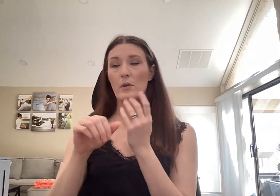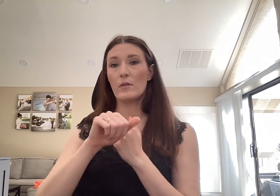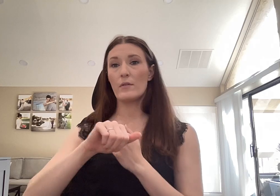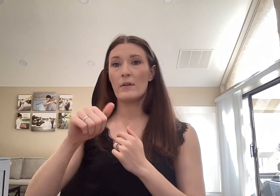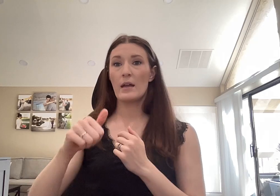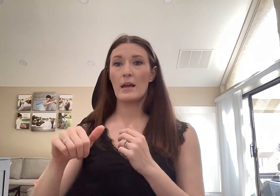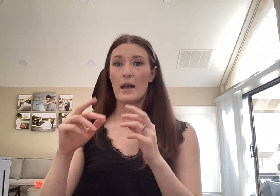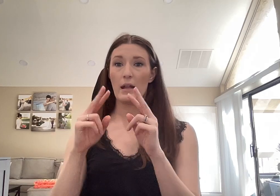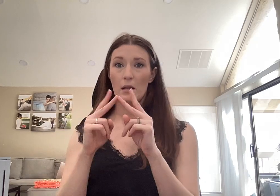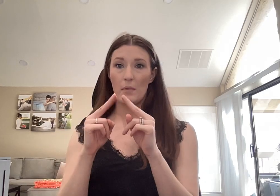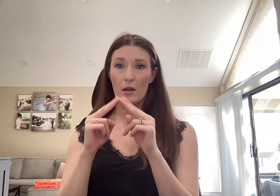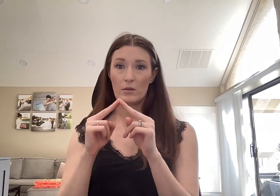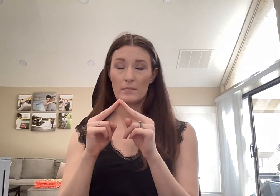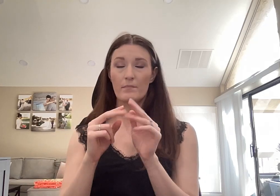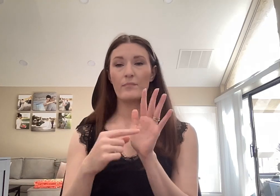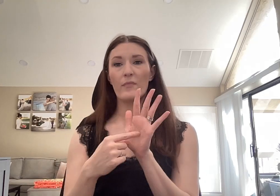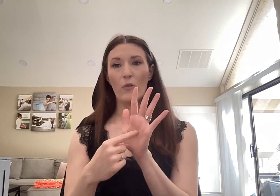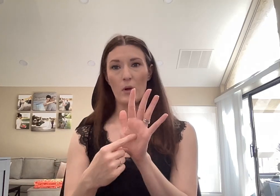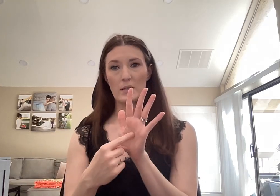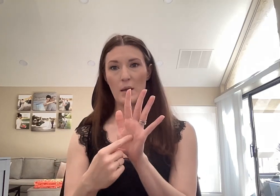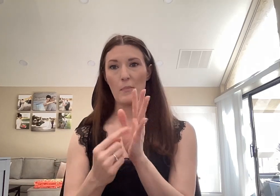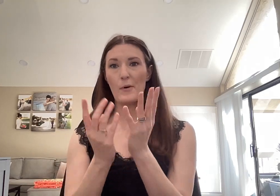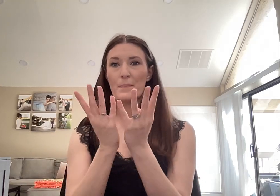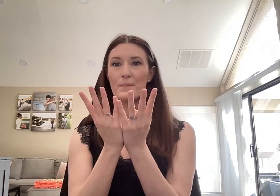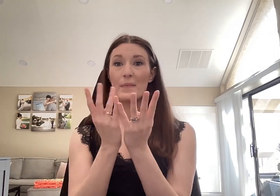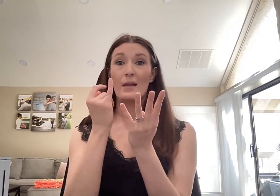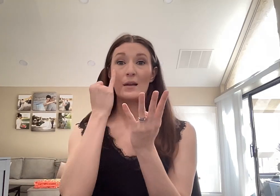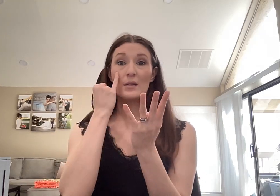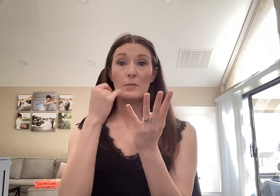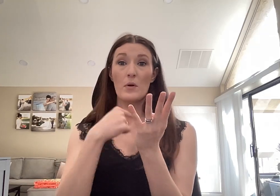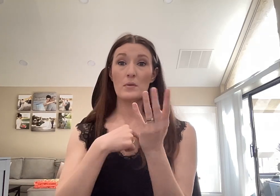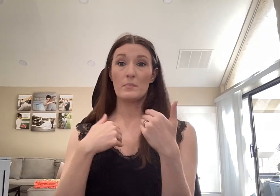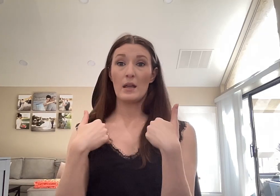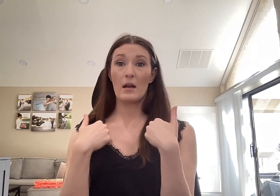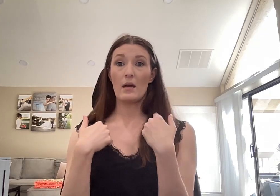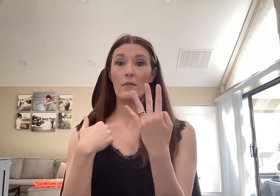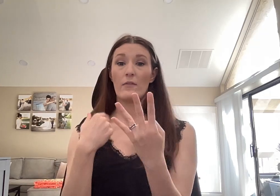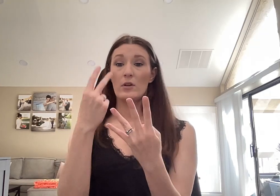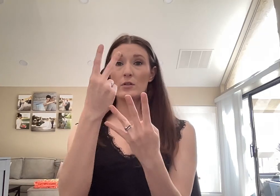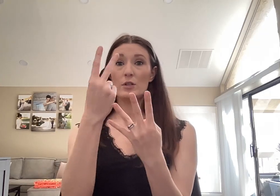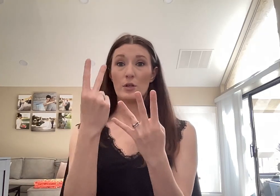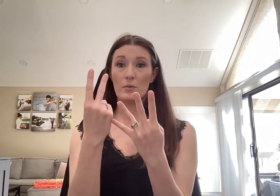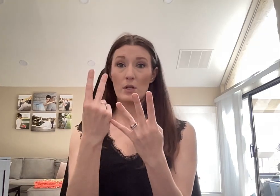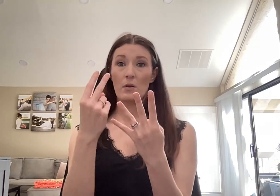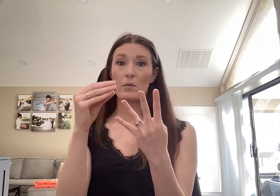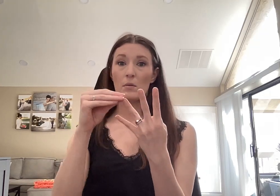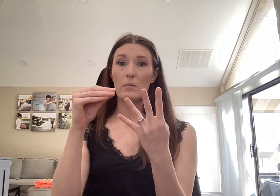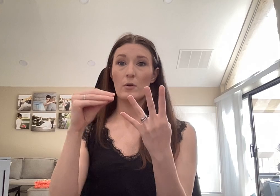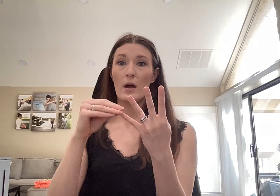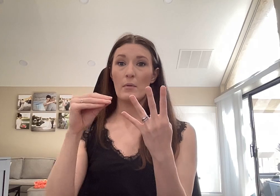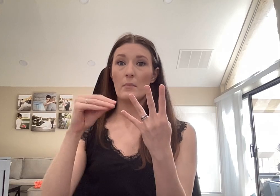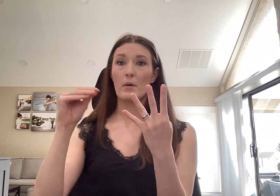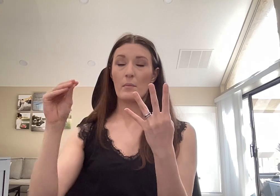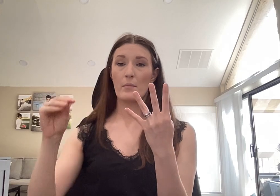remove any pairs. For example, suppose me have 2, 2, grab them, put them